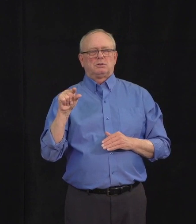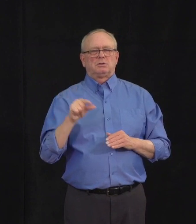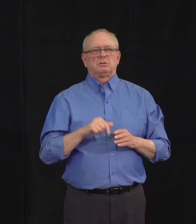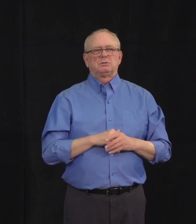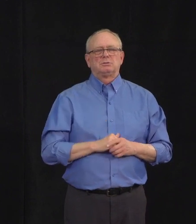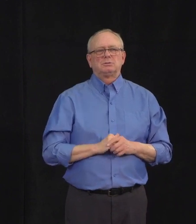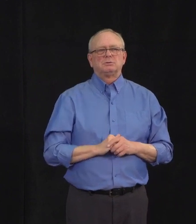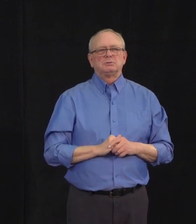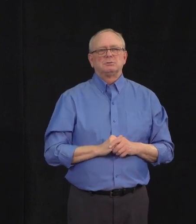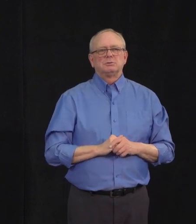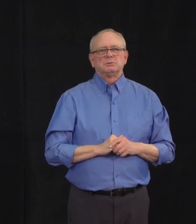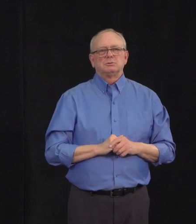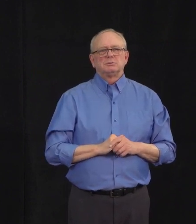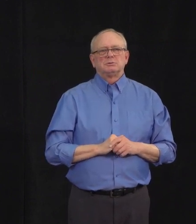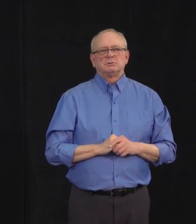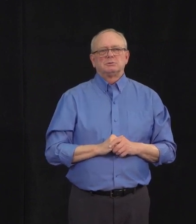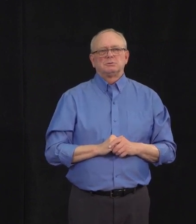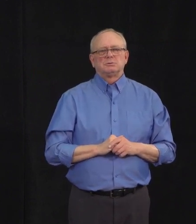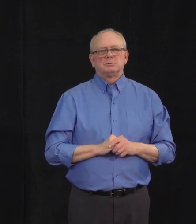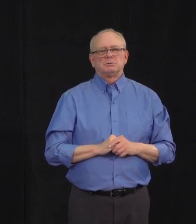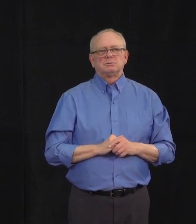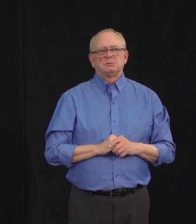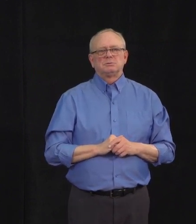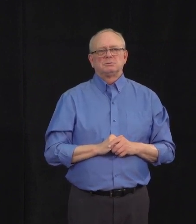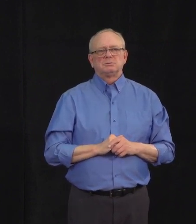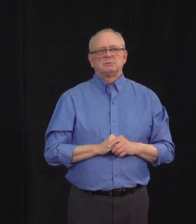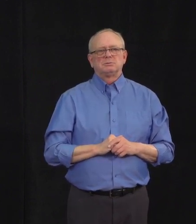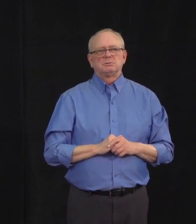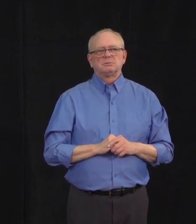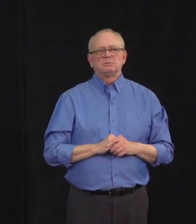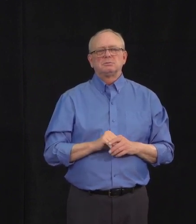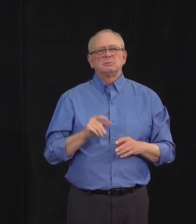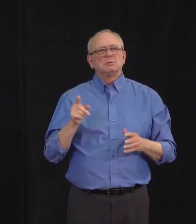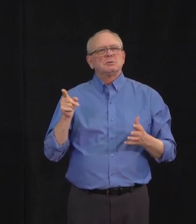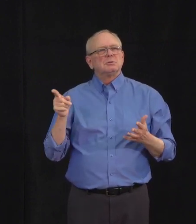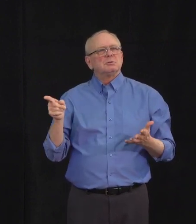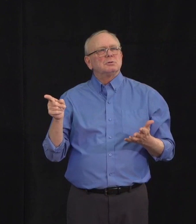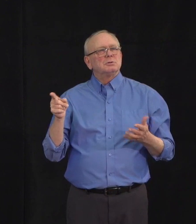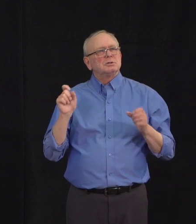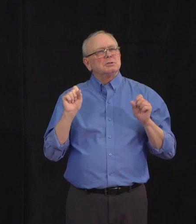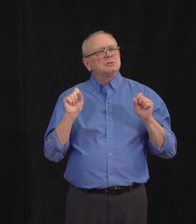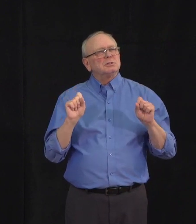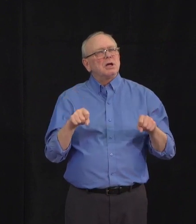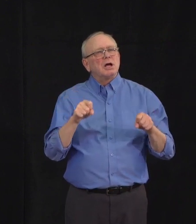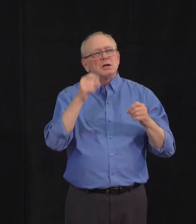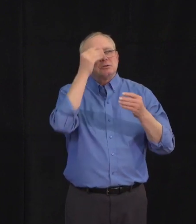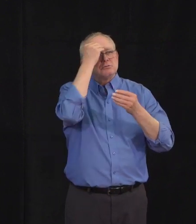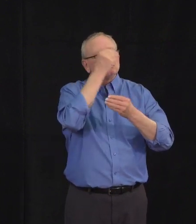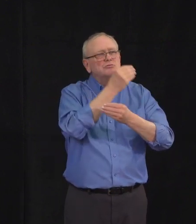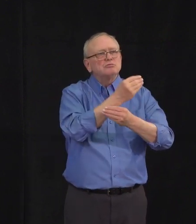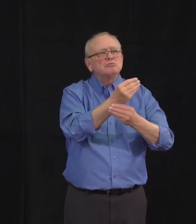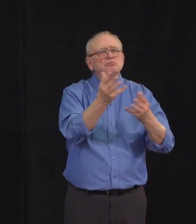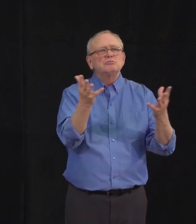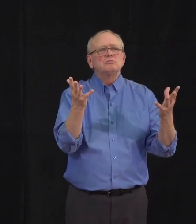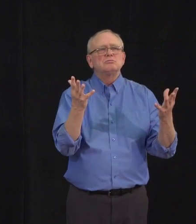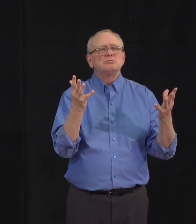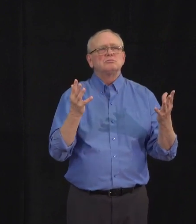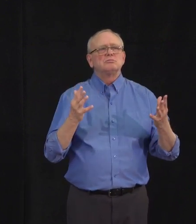I was wondering if you could give us an update on the situation up at the Curl site, and